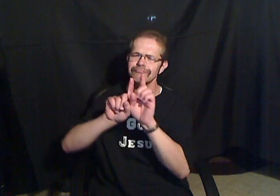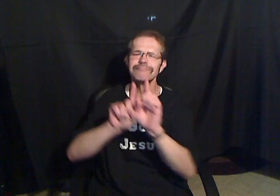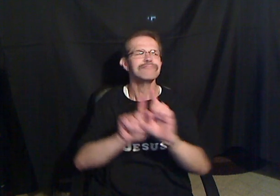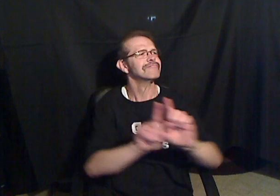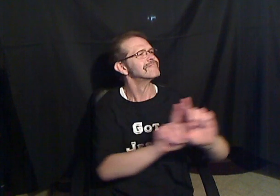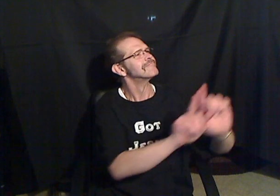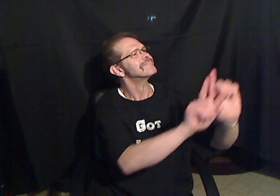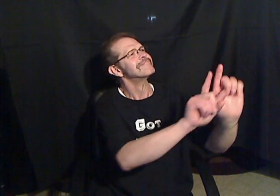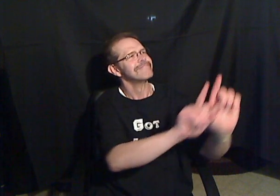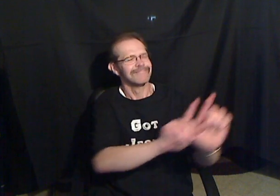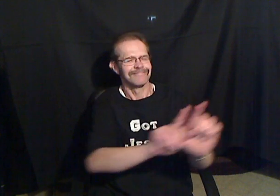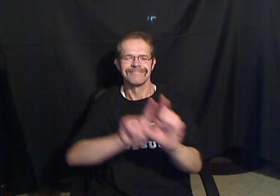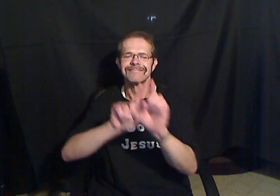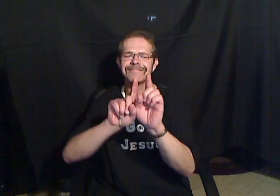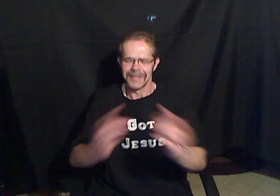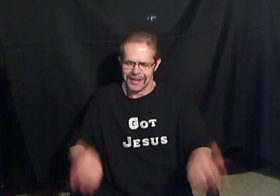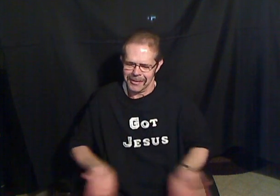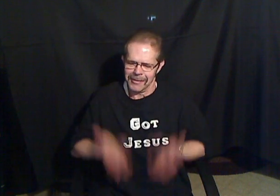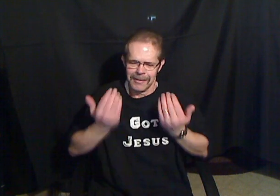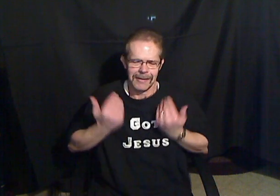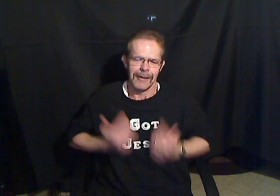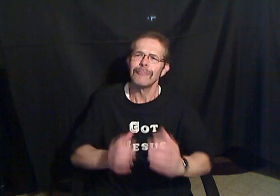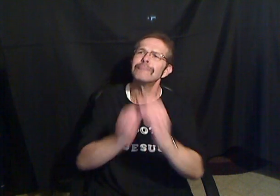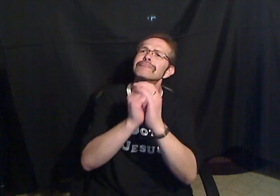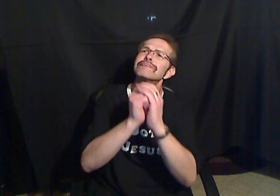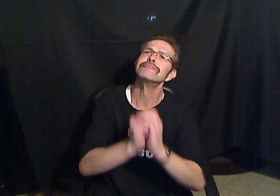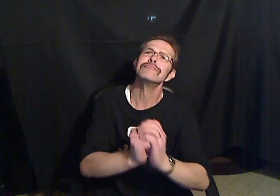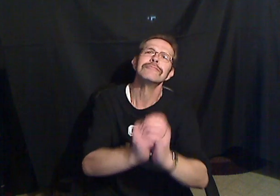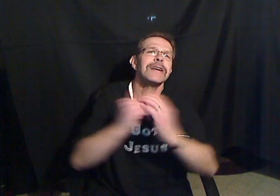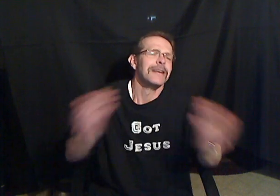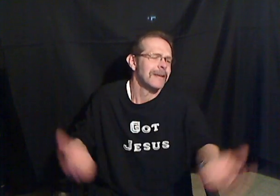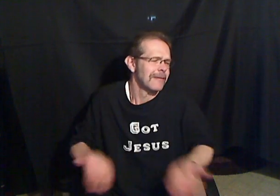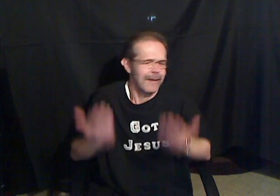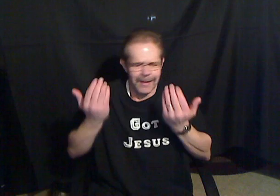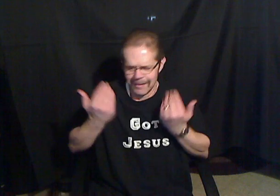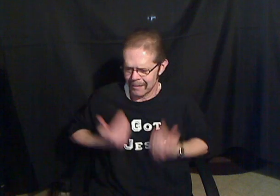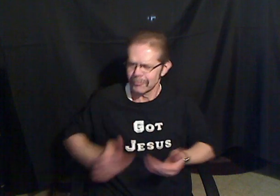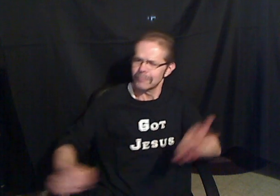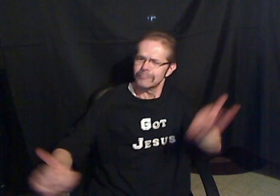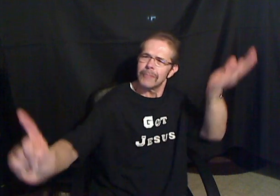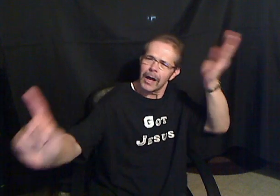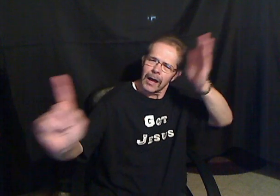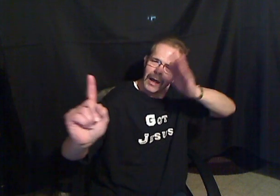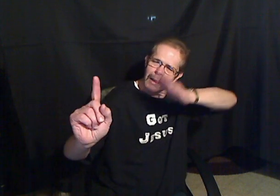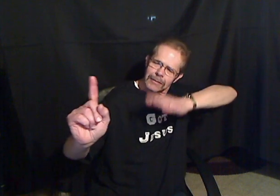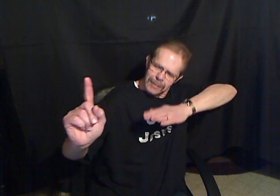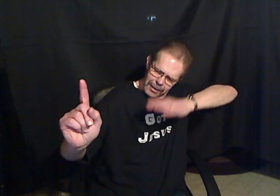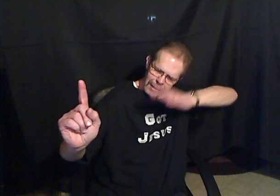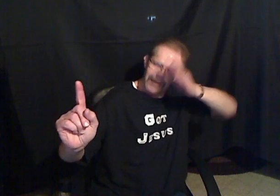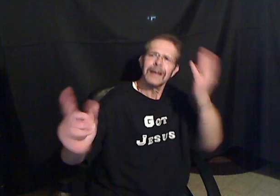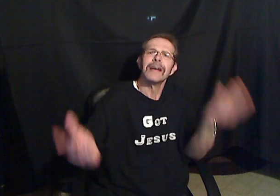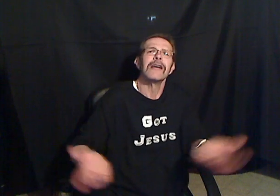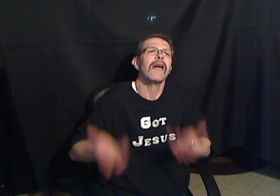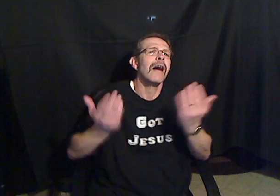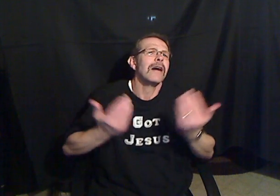Here I am to worship. Here I am to bow down. Here I